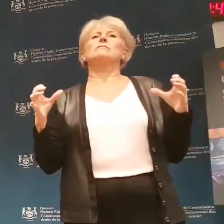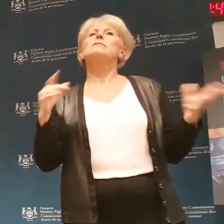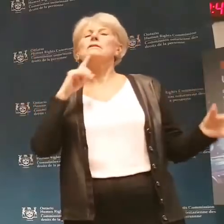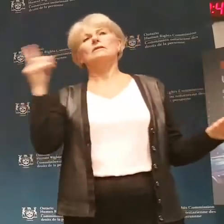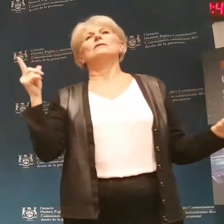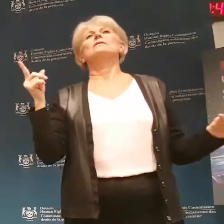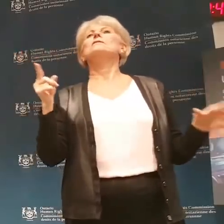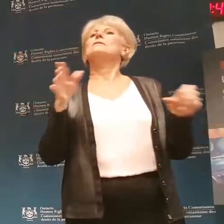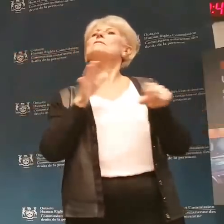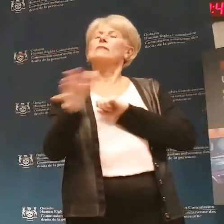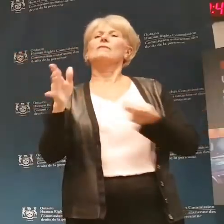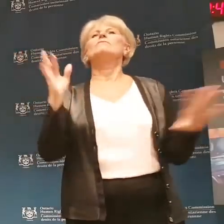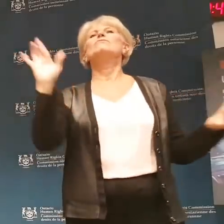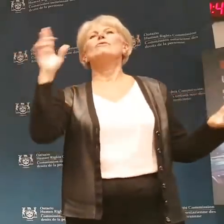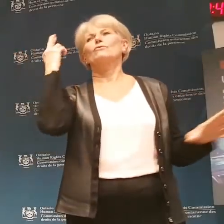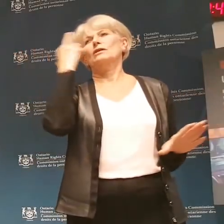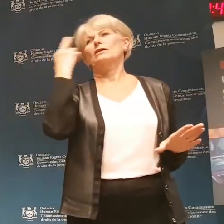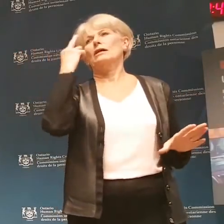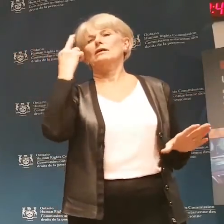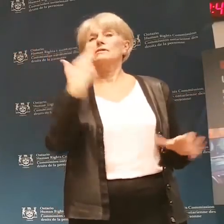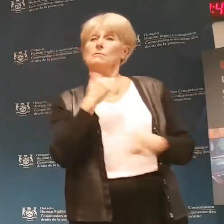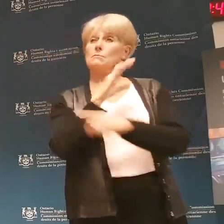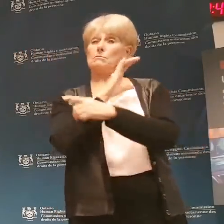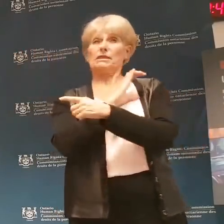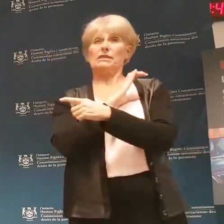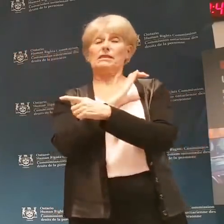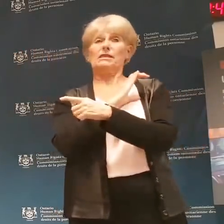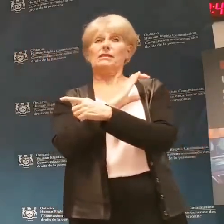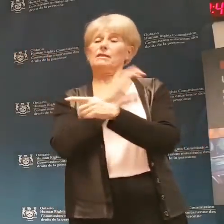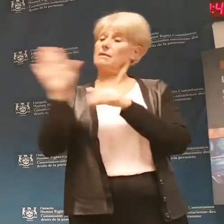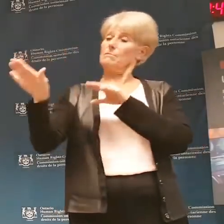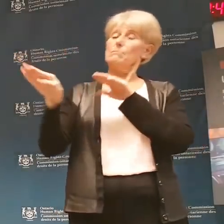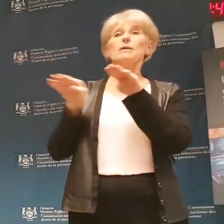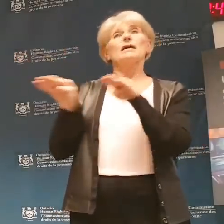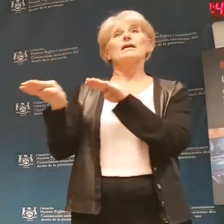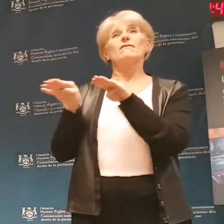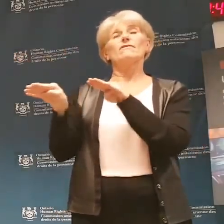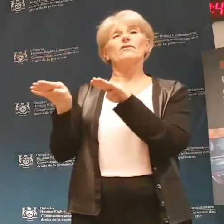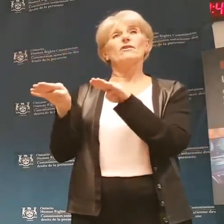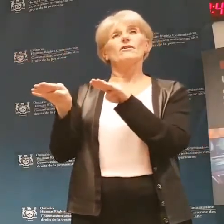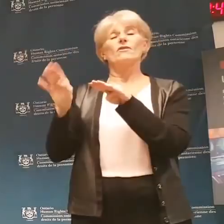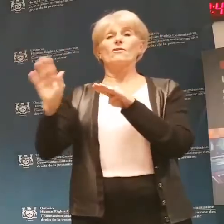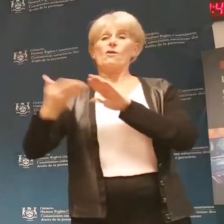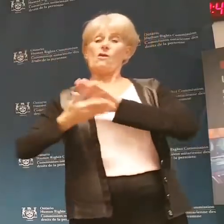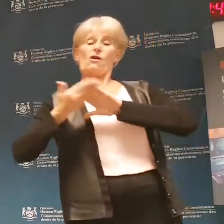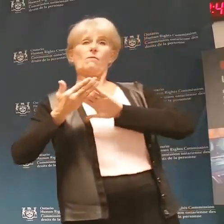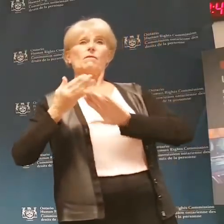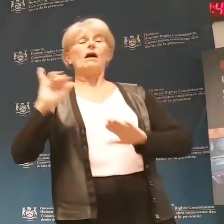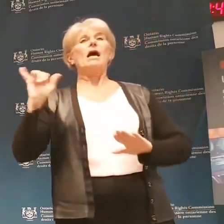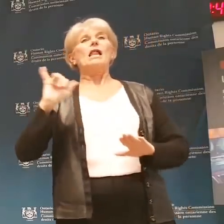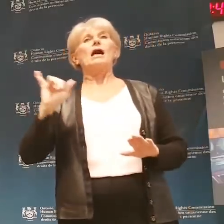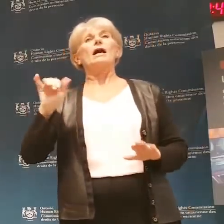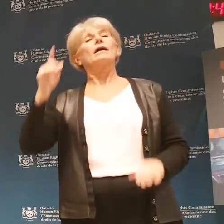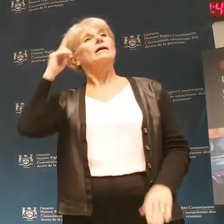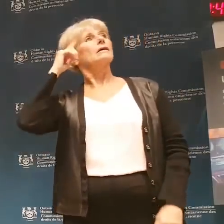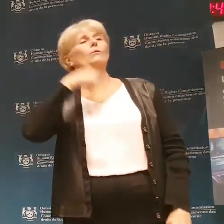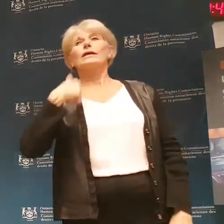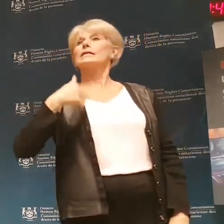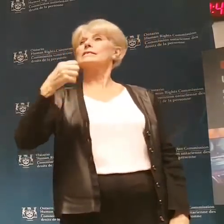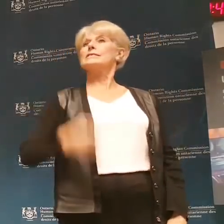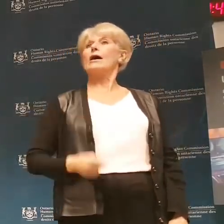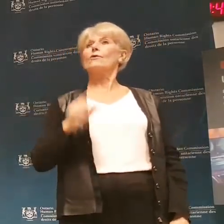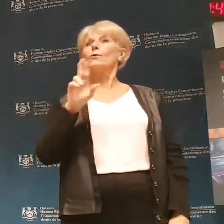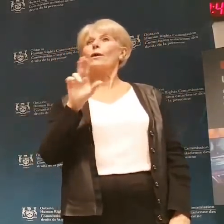because there was the realization that the police was behaving and operating as if they're in the southern United